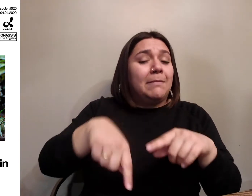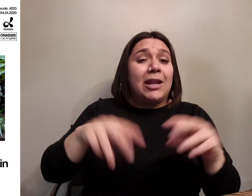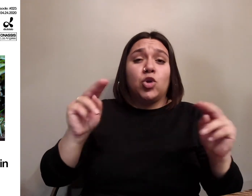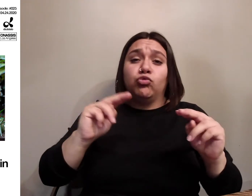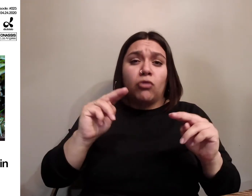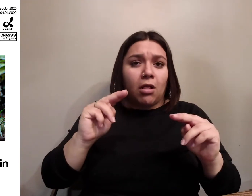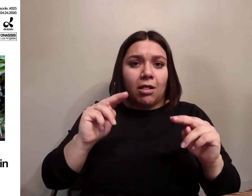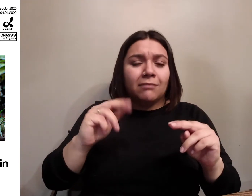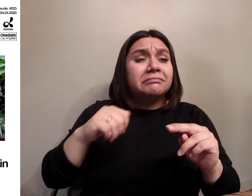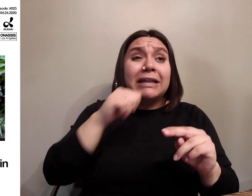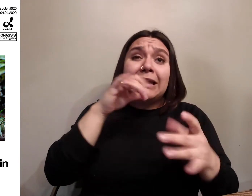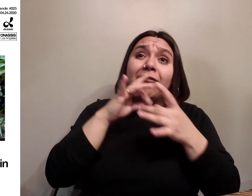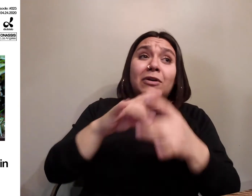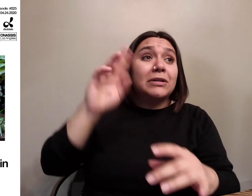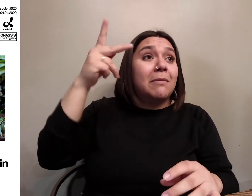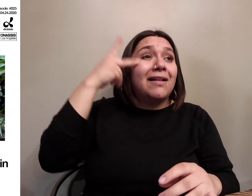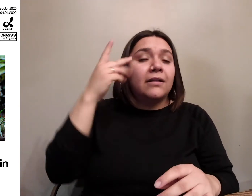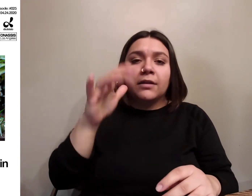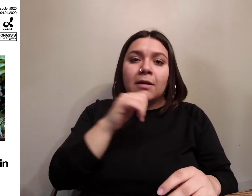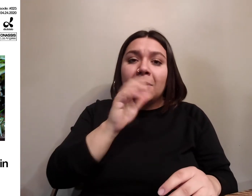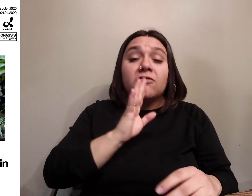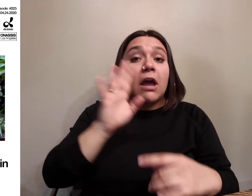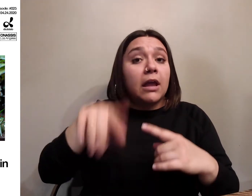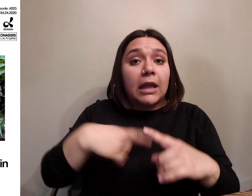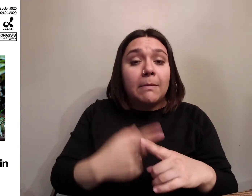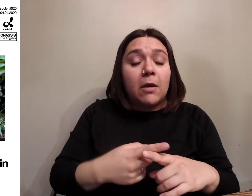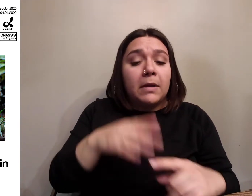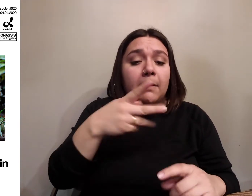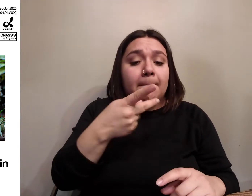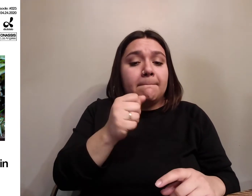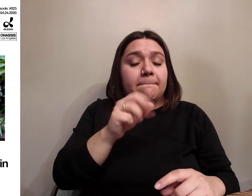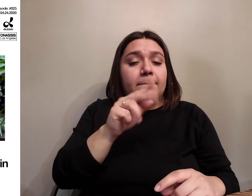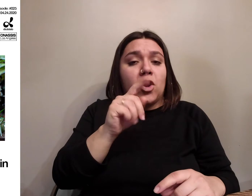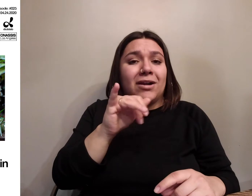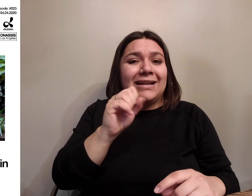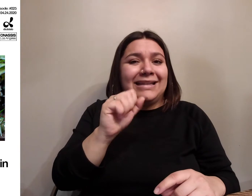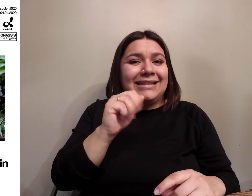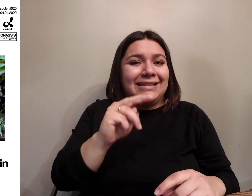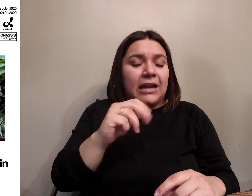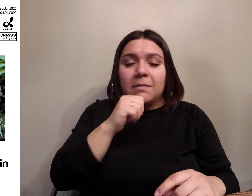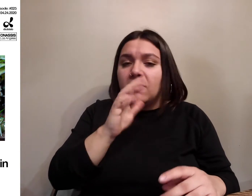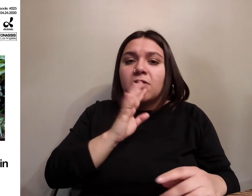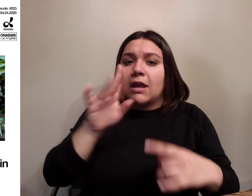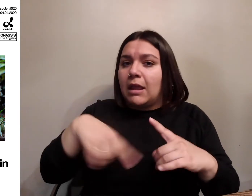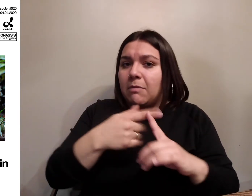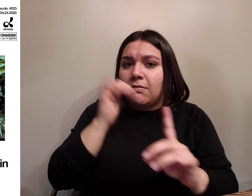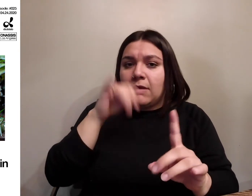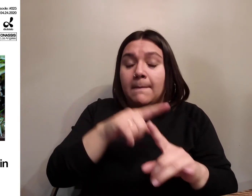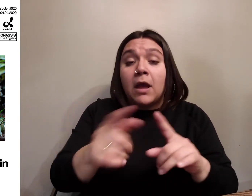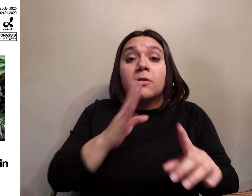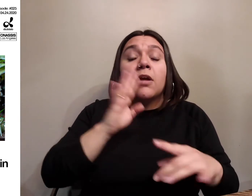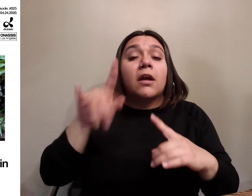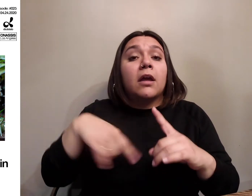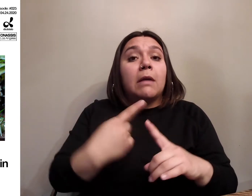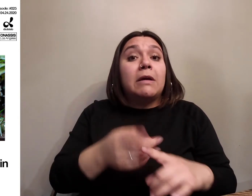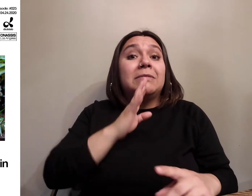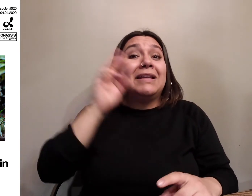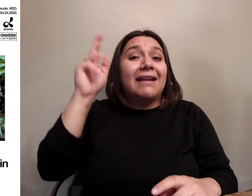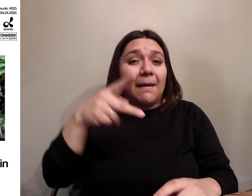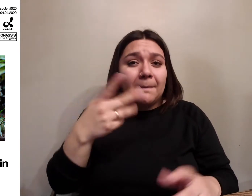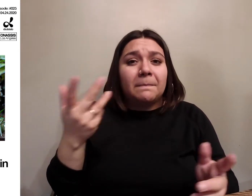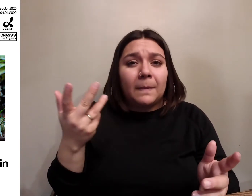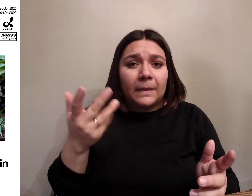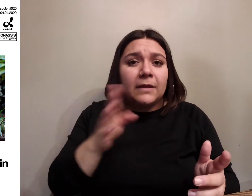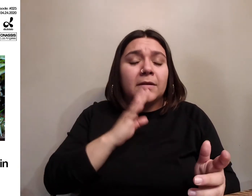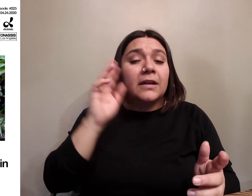don't think writers can be apolitical or non-political. I'm not talking about being partisan, or I'm not even talking about party